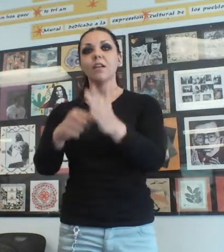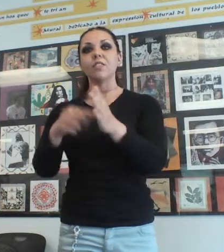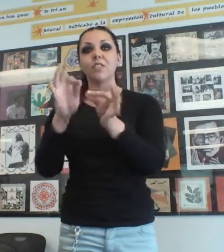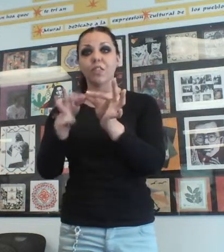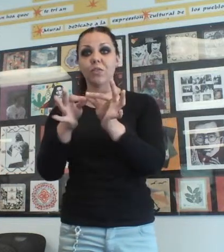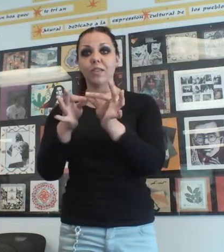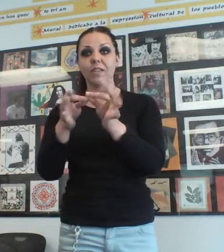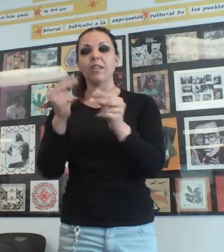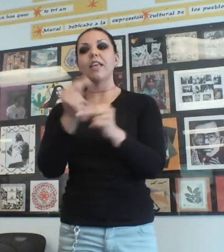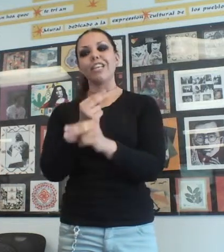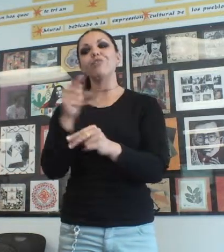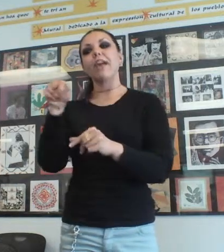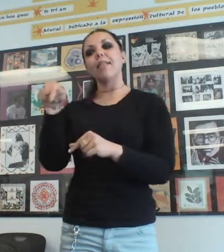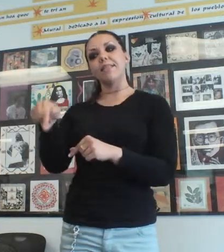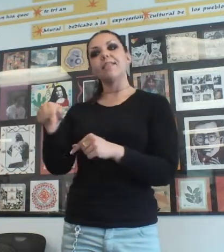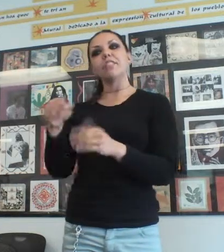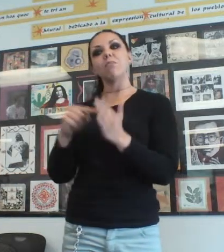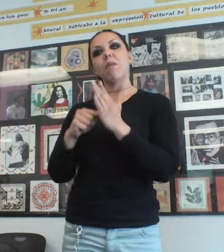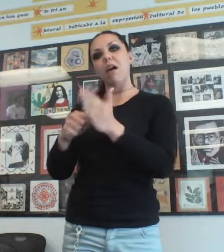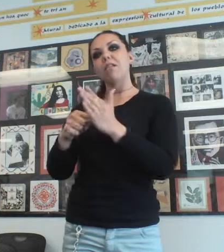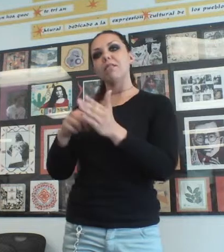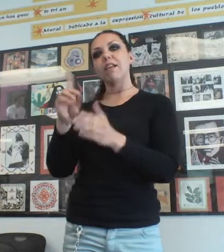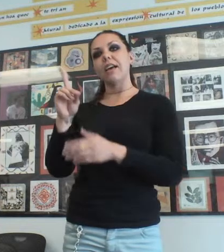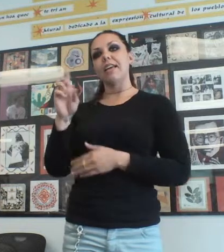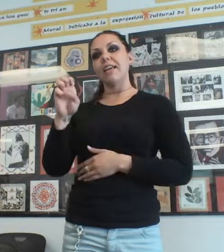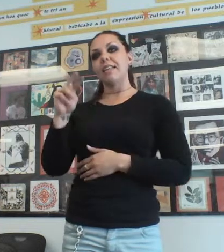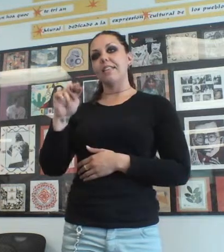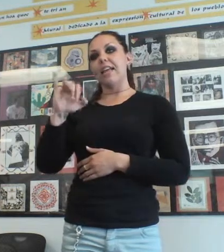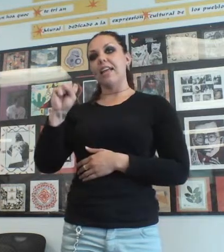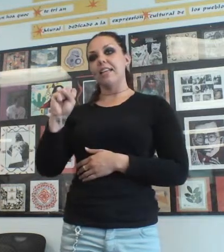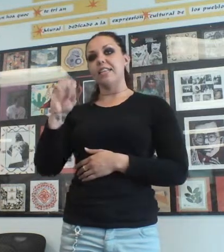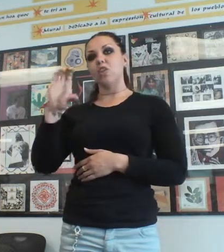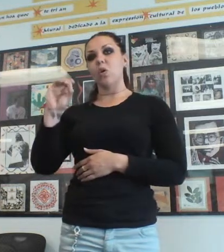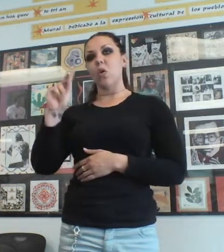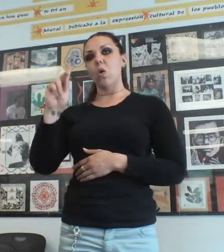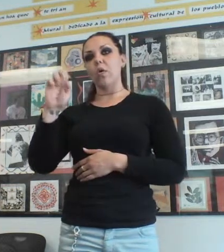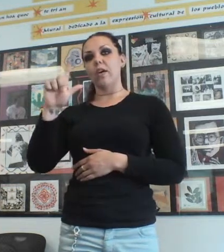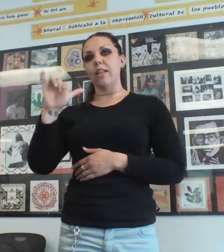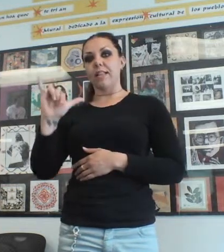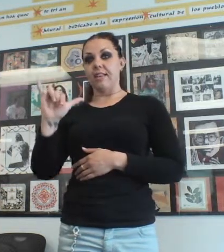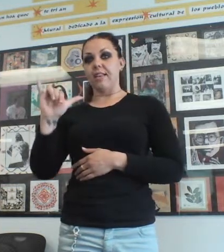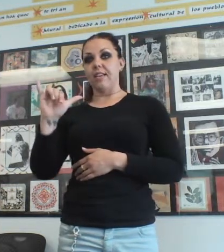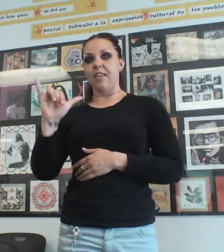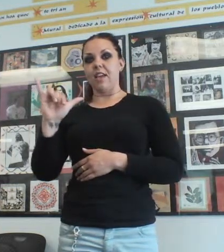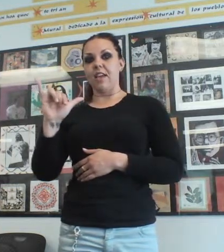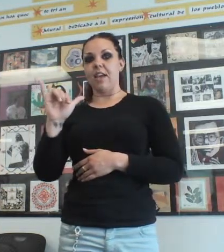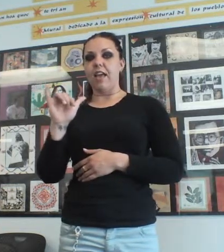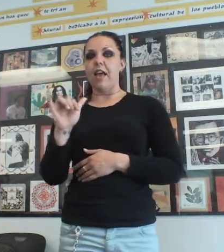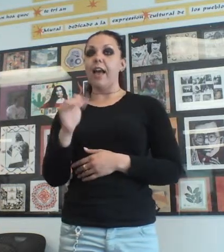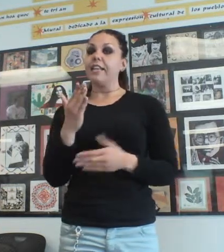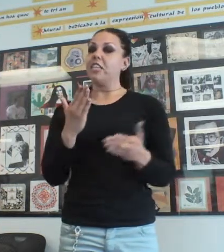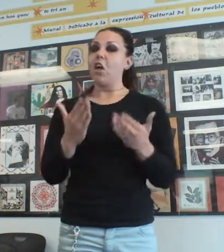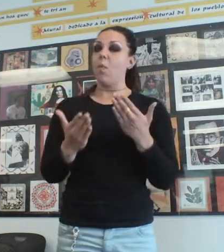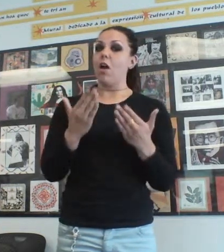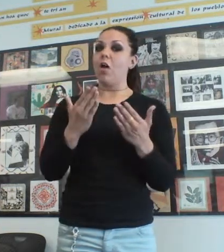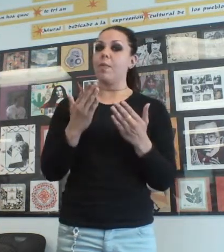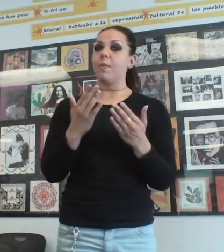model. Dennis Coakley's is probably one of the more detailed, yet easiest